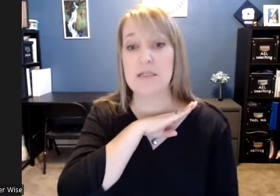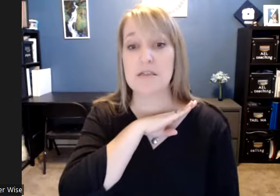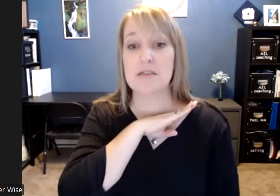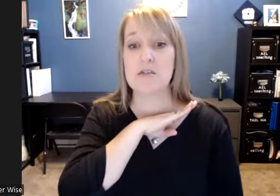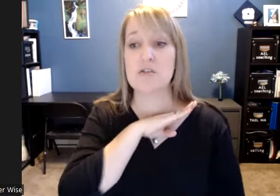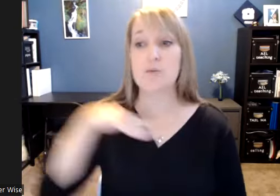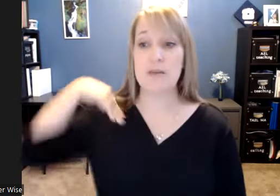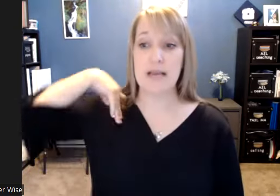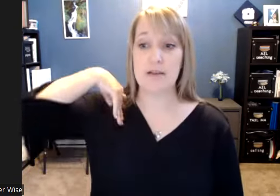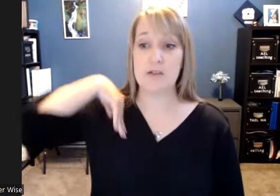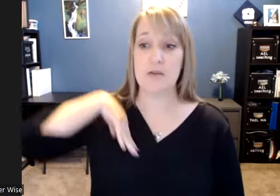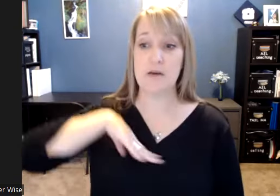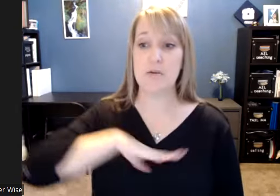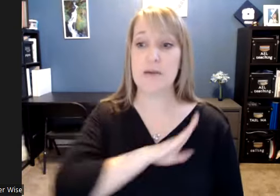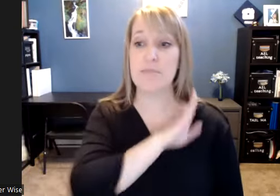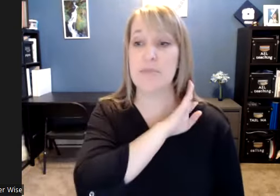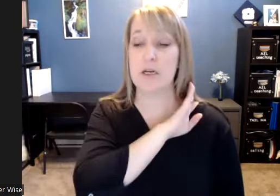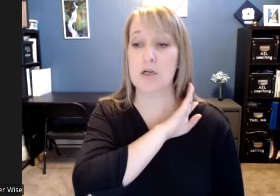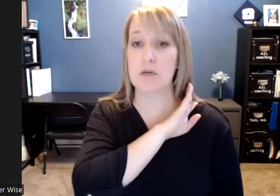list is a scoop neck. So that would be a bigger